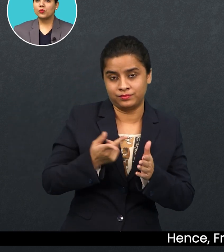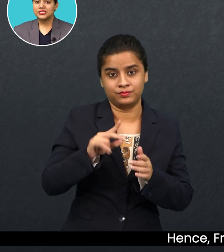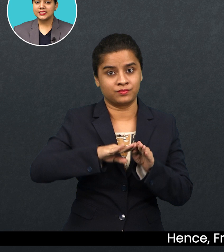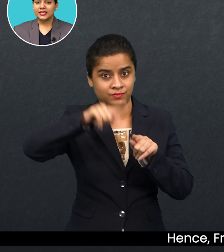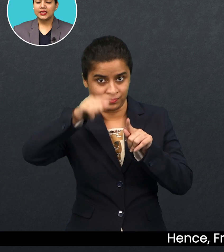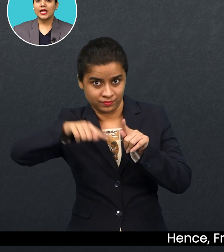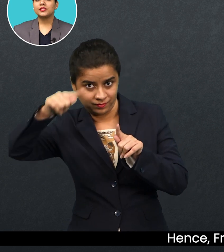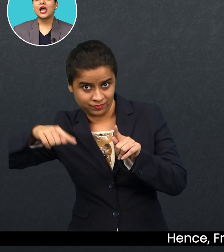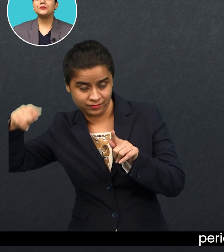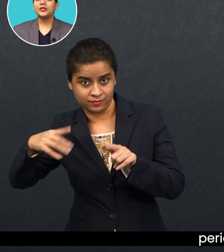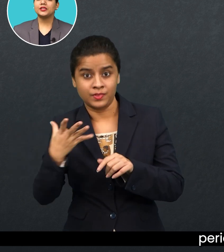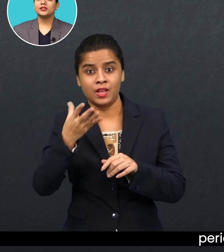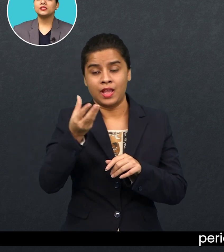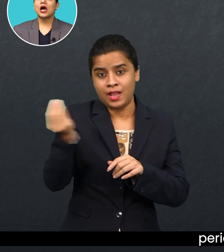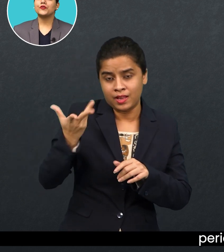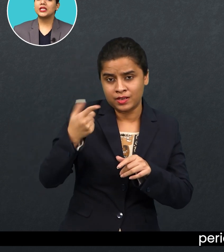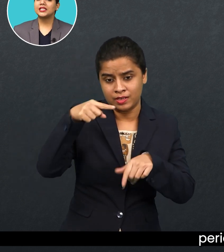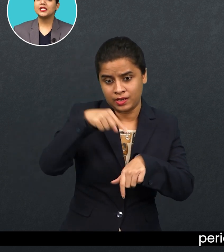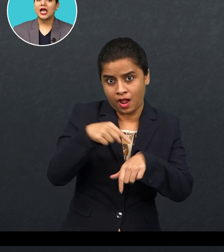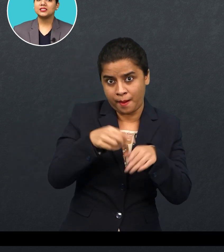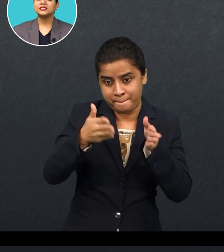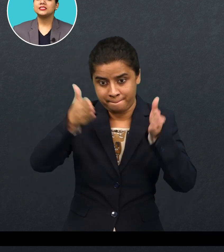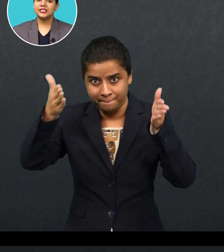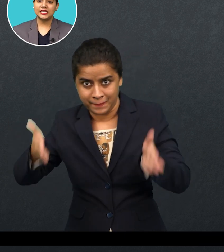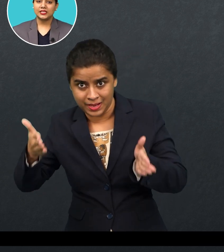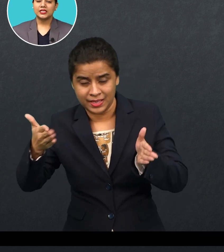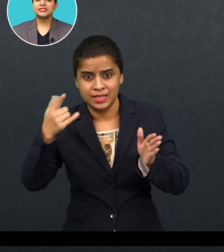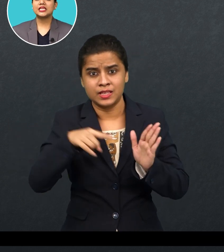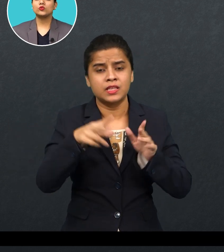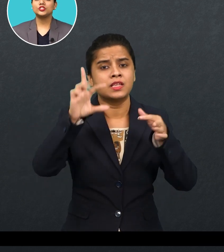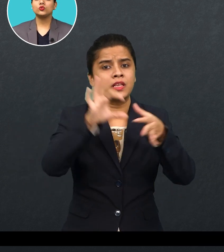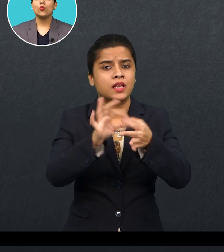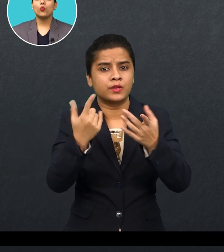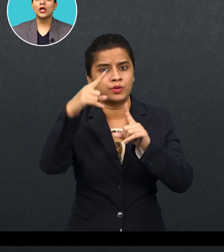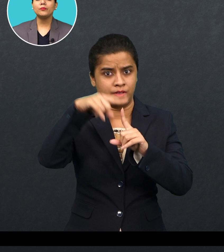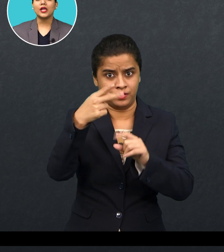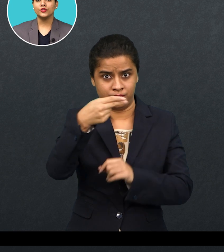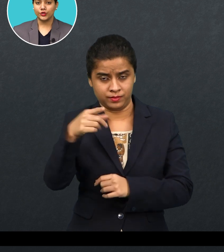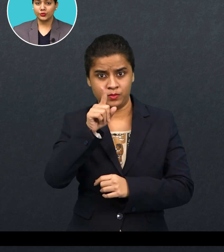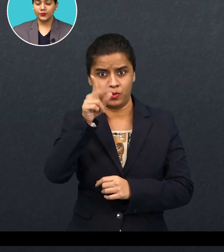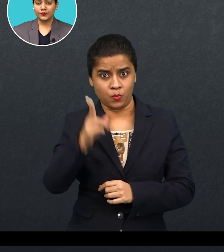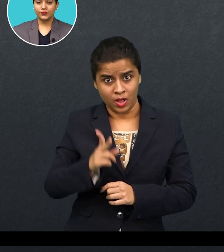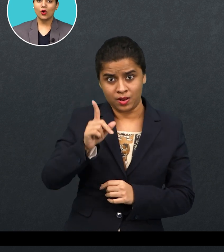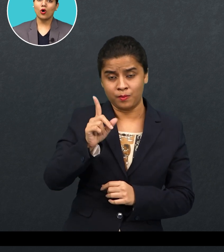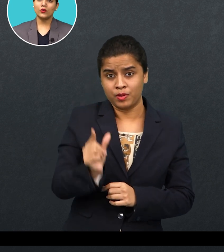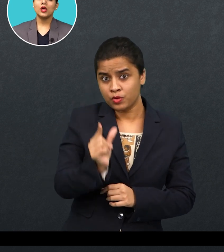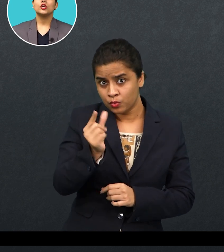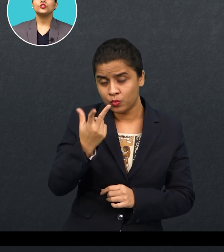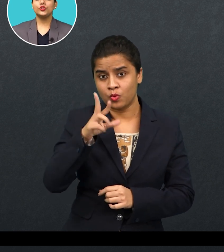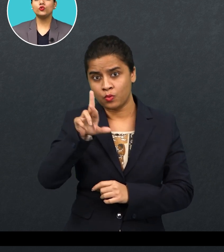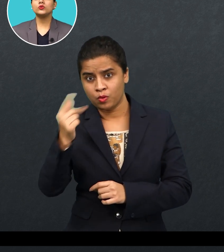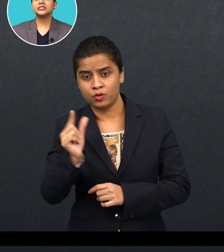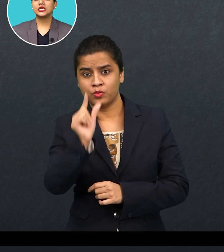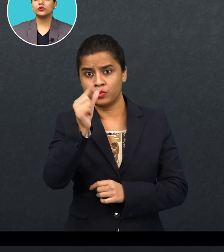frequency and time period. Hence, related as t is equal to 1 by nu or